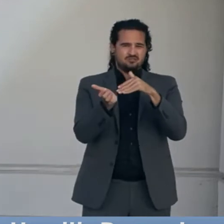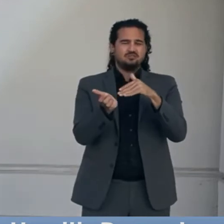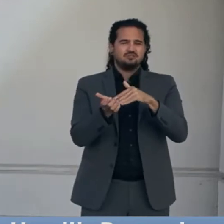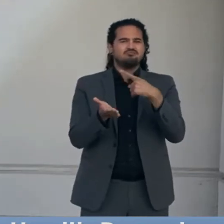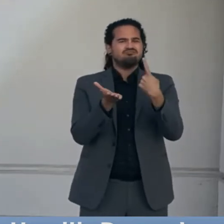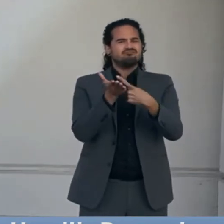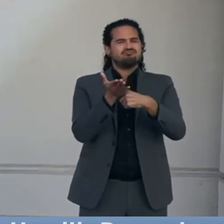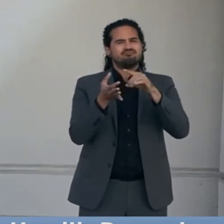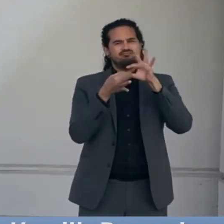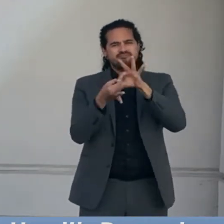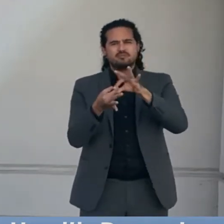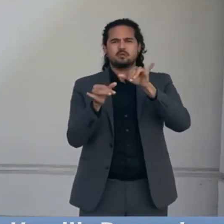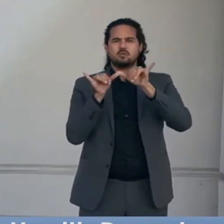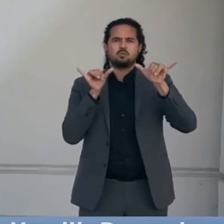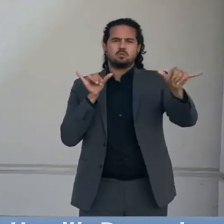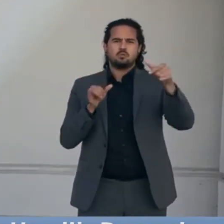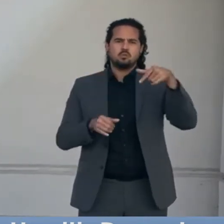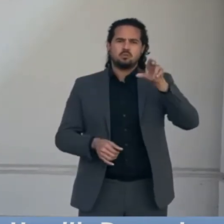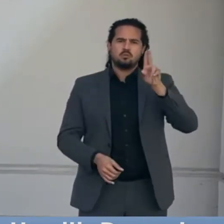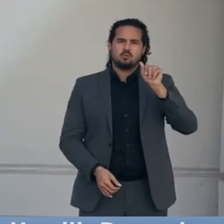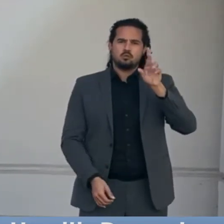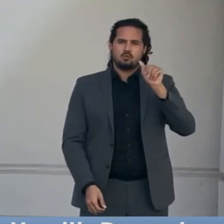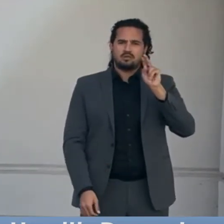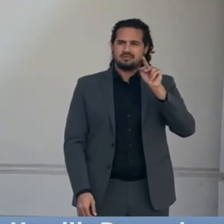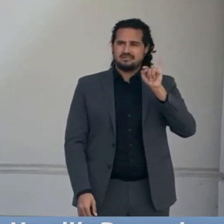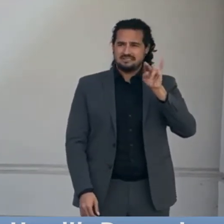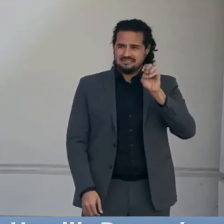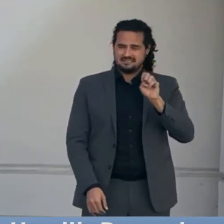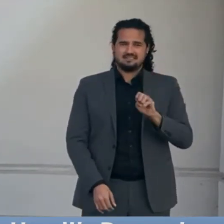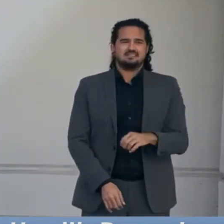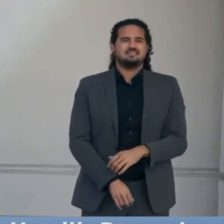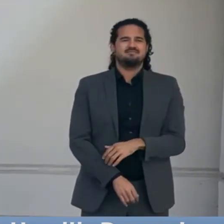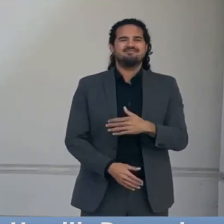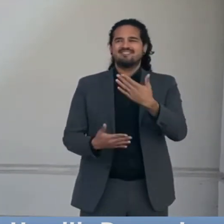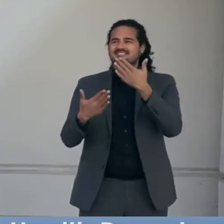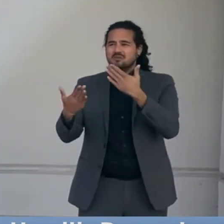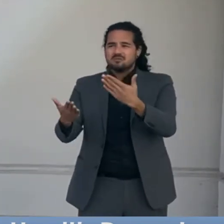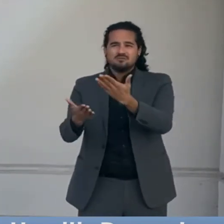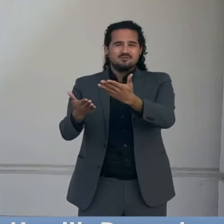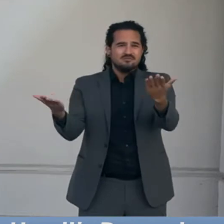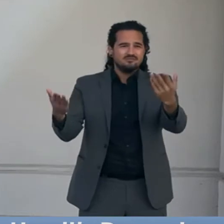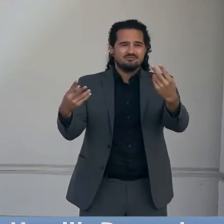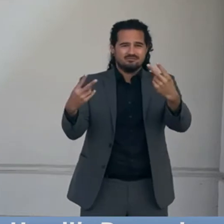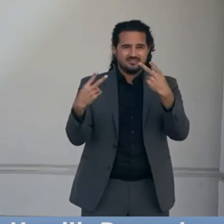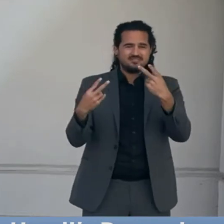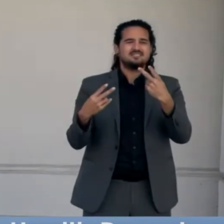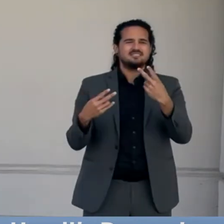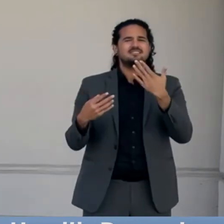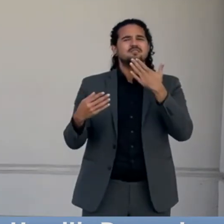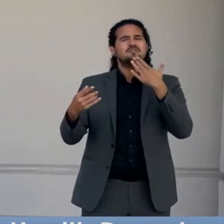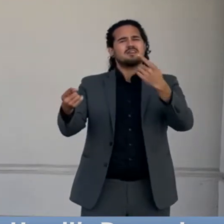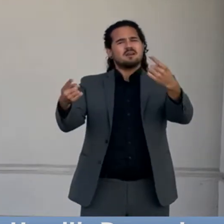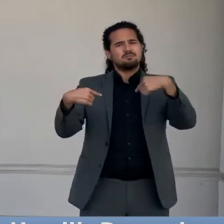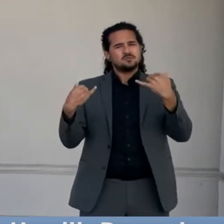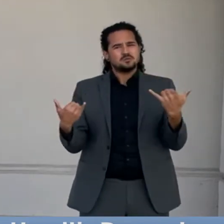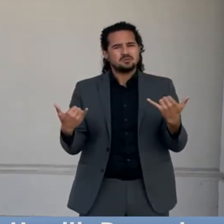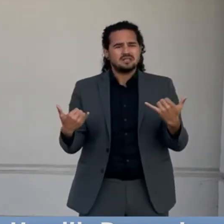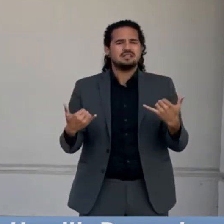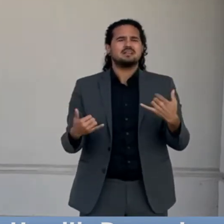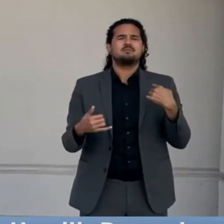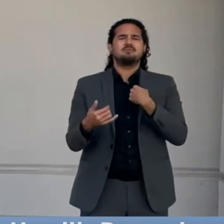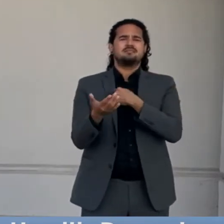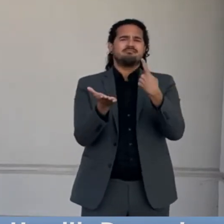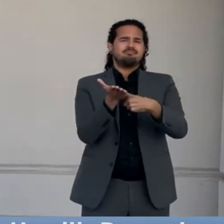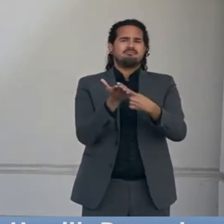Thank you so much. Thank you everyone for being here today. I'm here to announce new COVID-19 quarantine guidance.